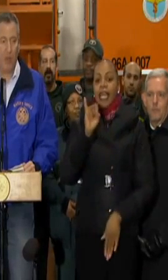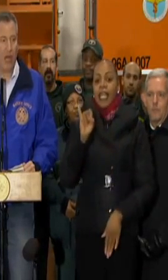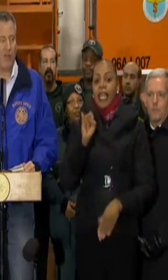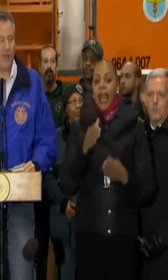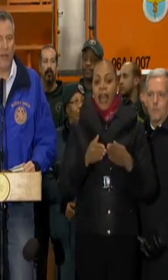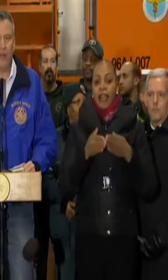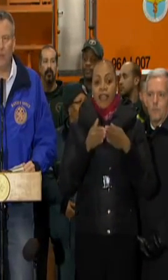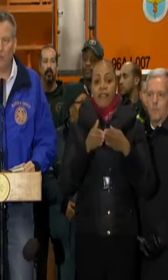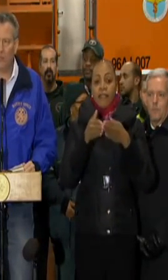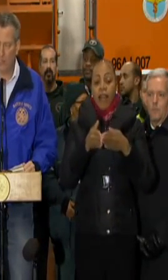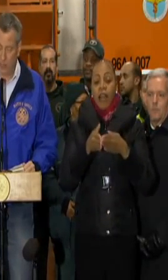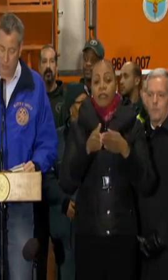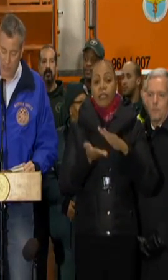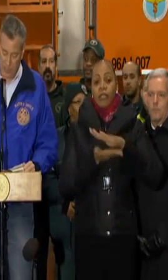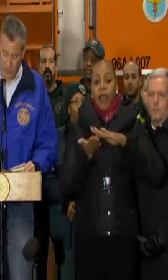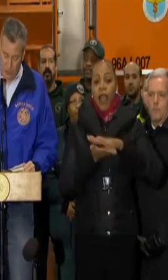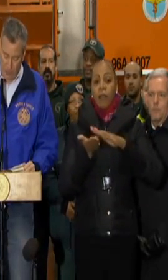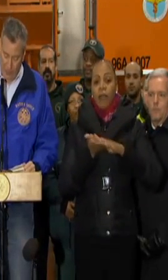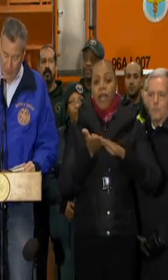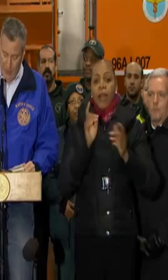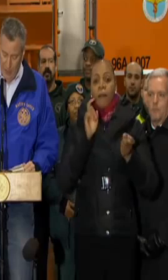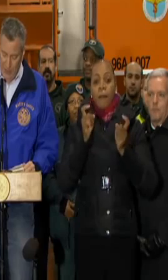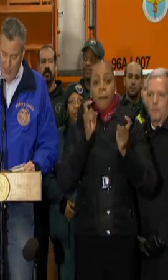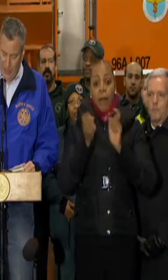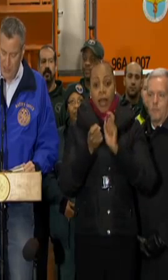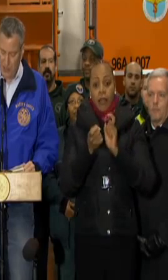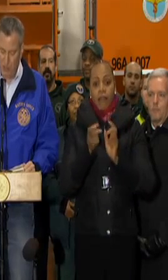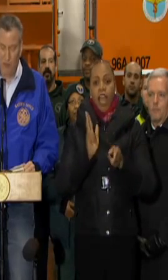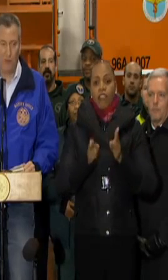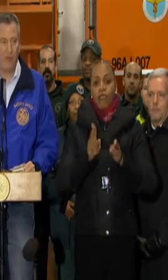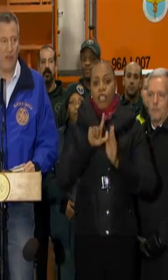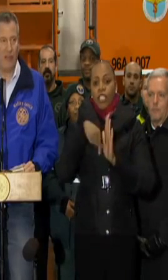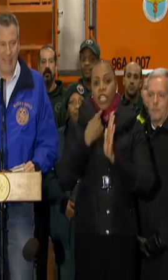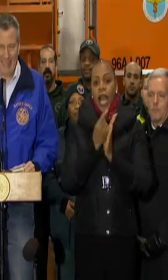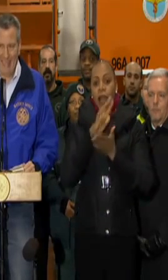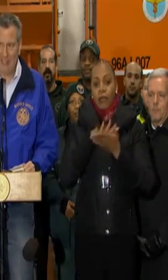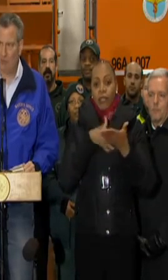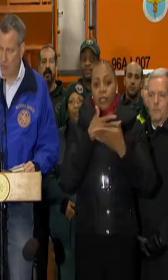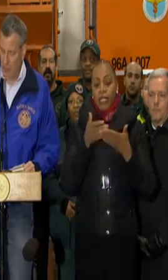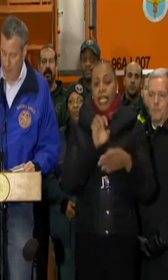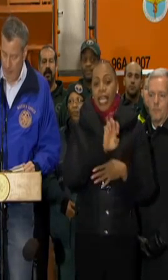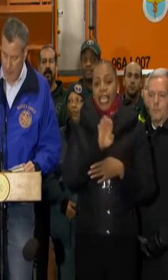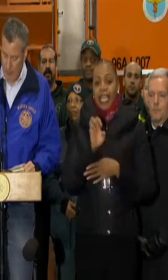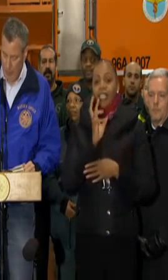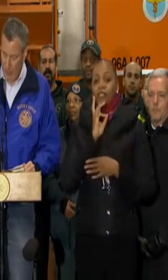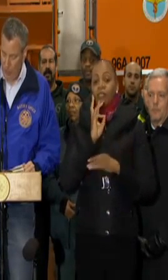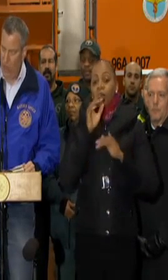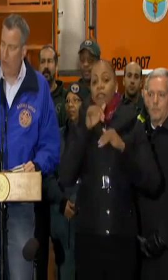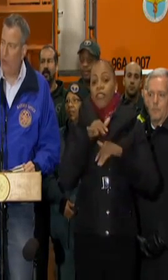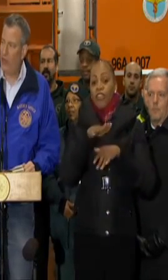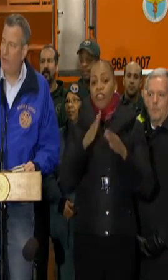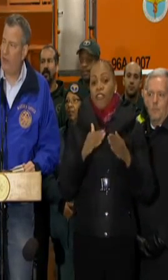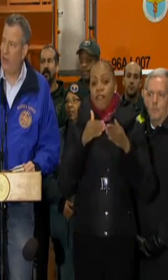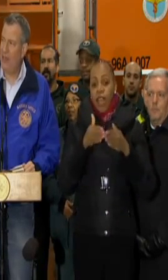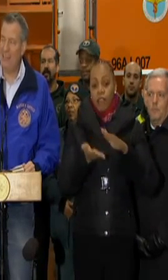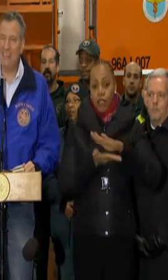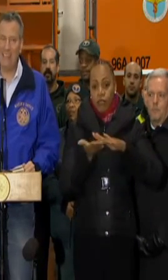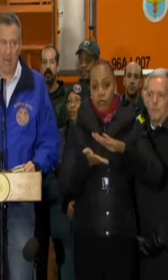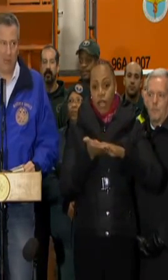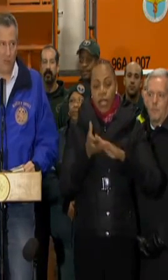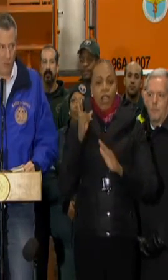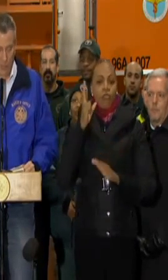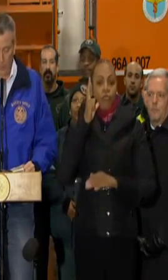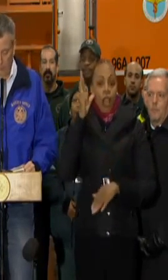on a modified rush hour schedule. The East River Ferry is running. The Rockaway Ferry